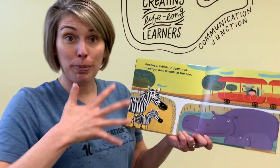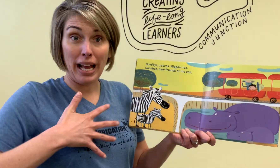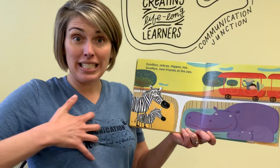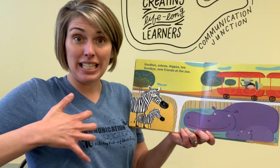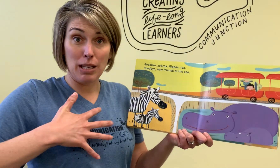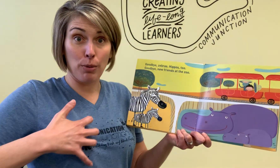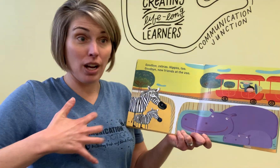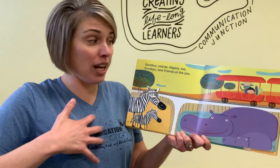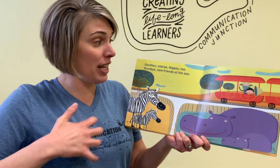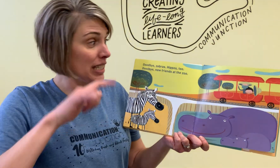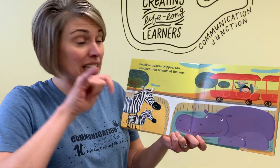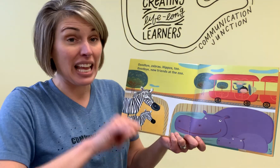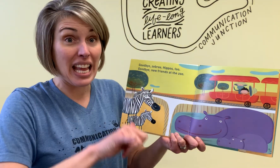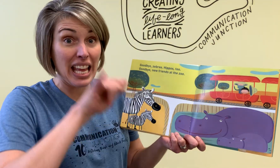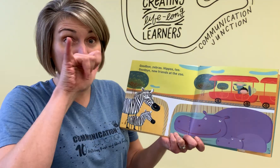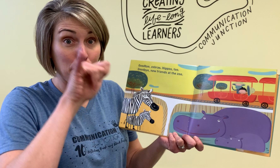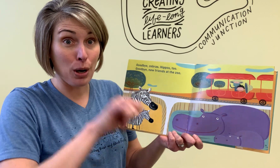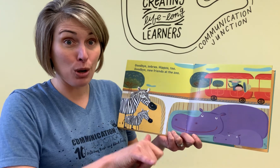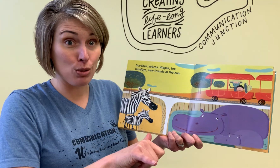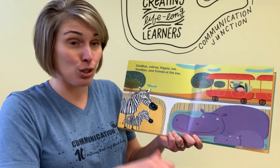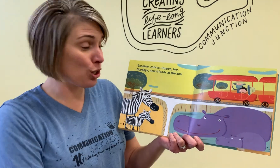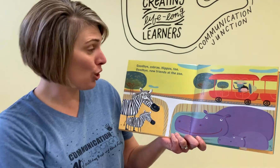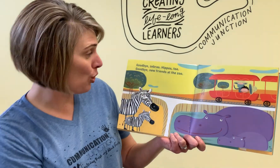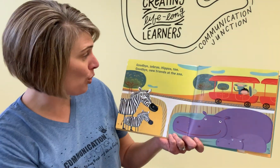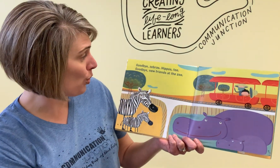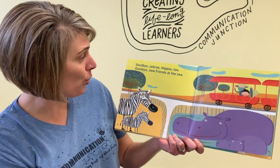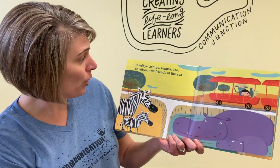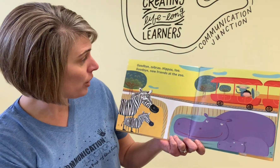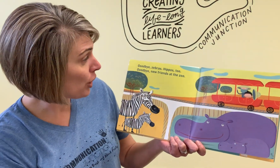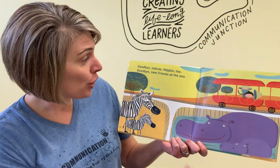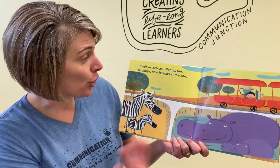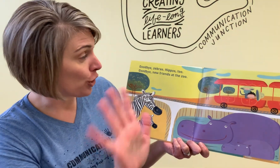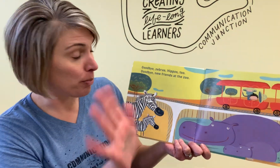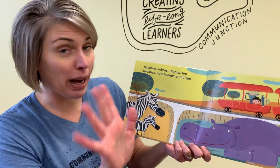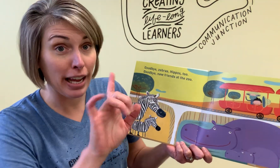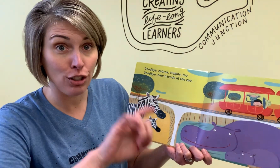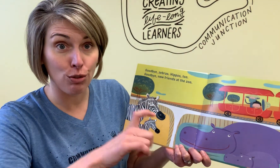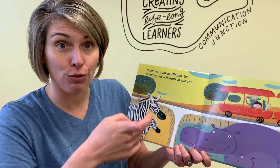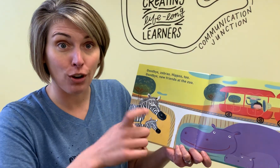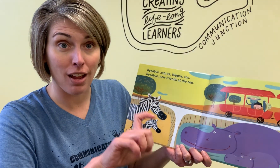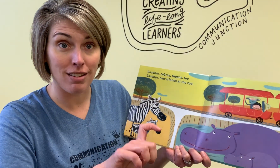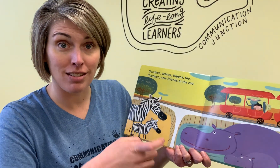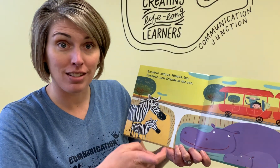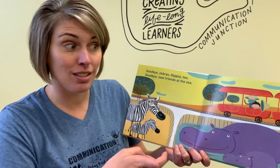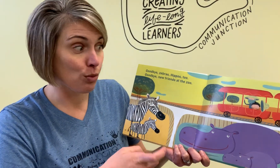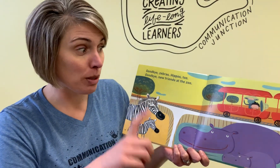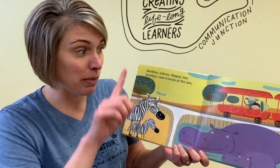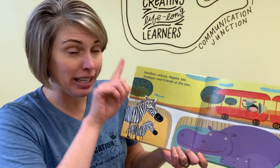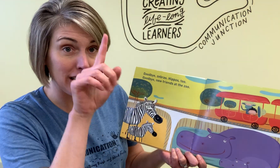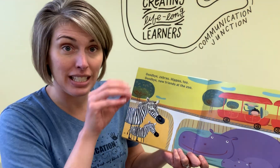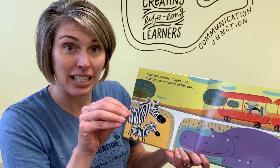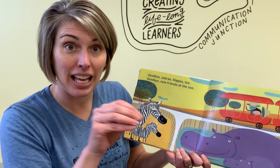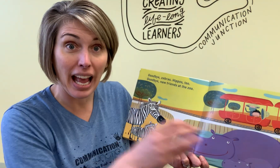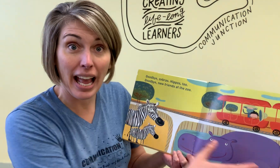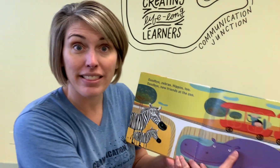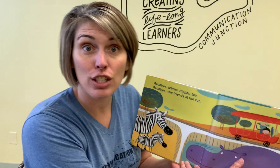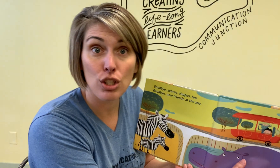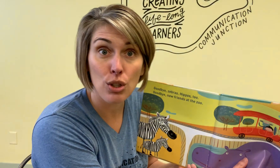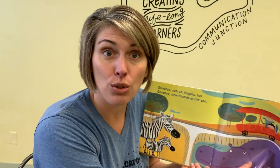Goodbye, zebras. Hippos, too. Goodbye, new friends. We meet at the